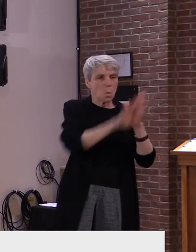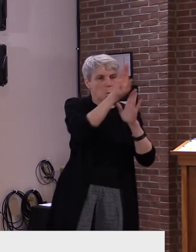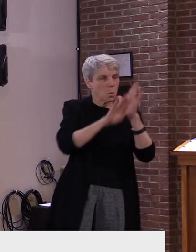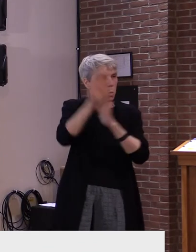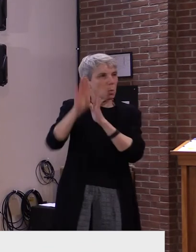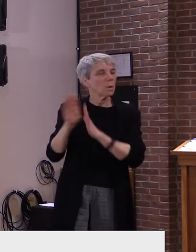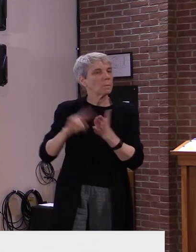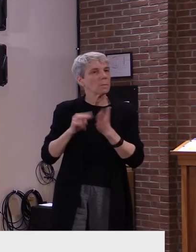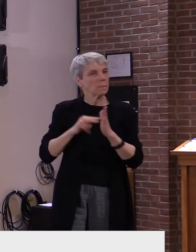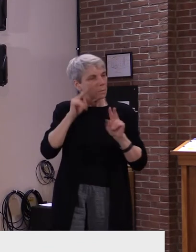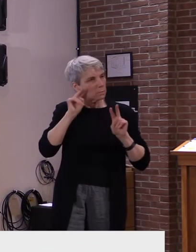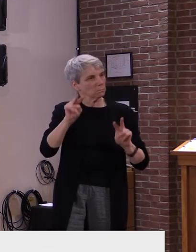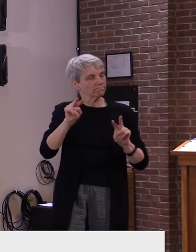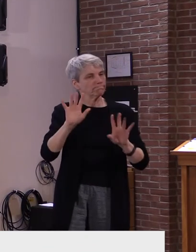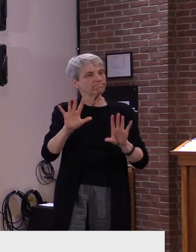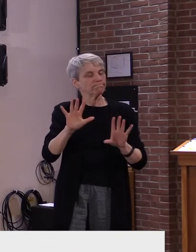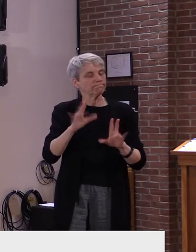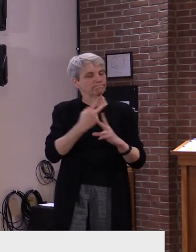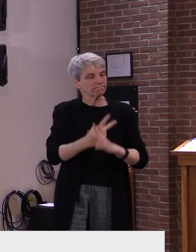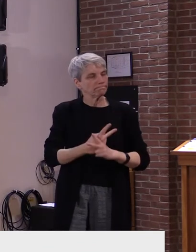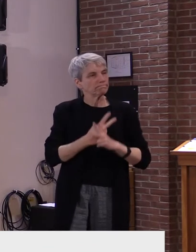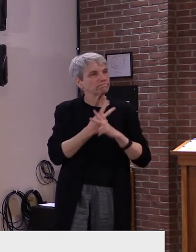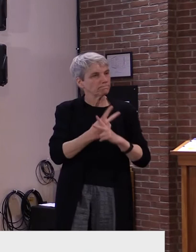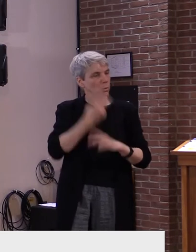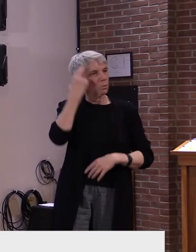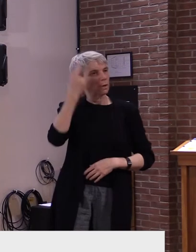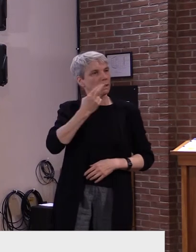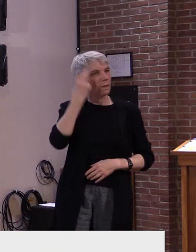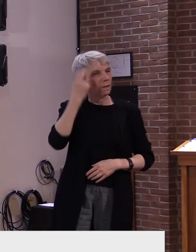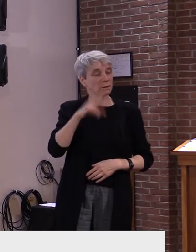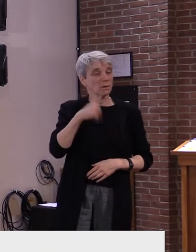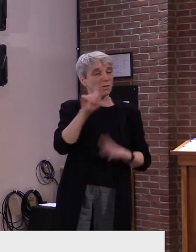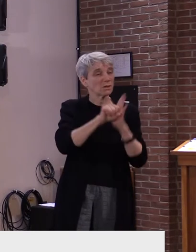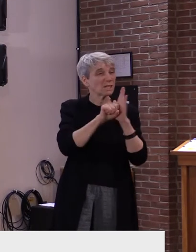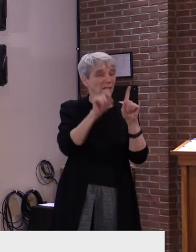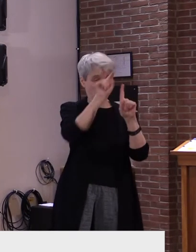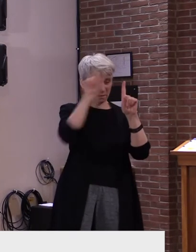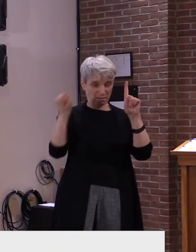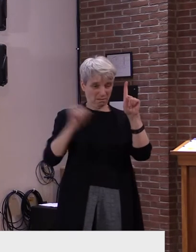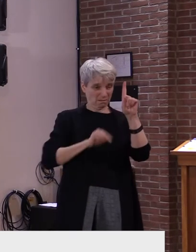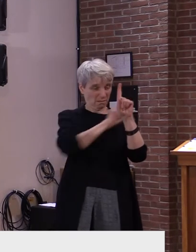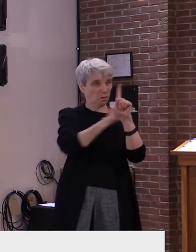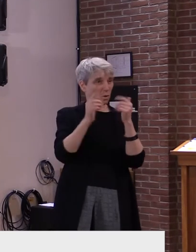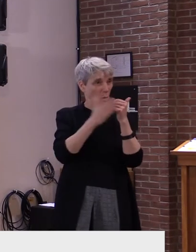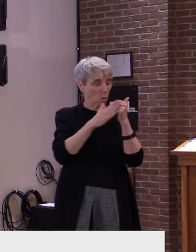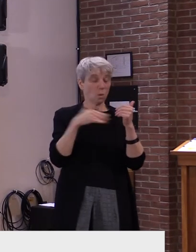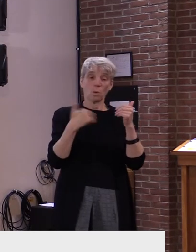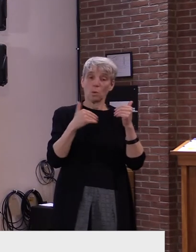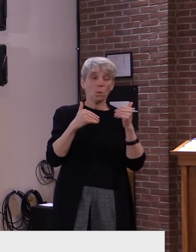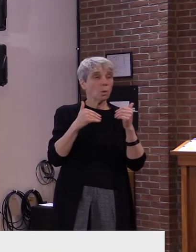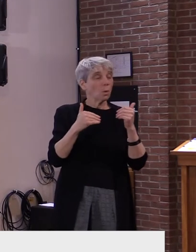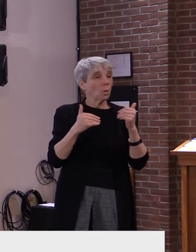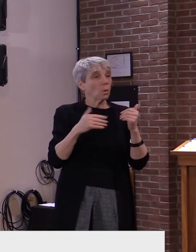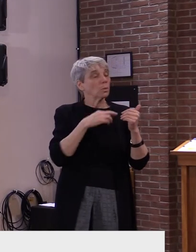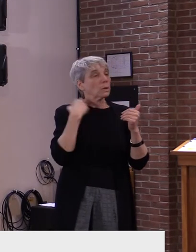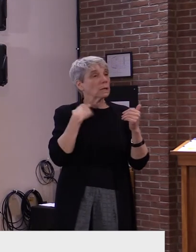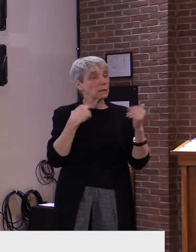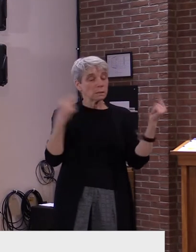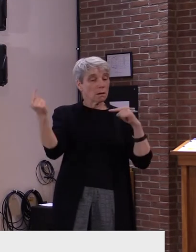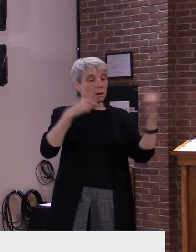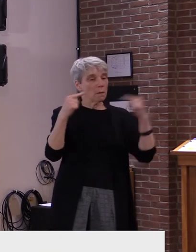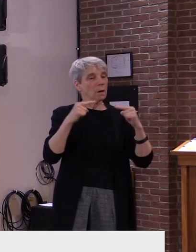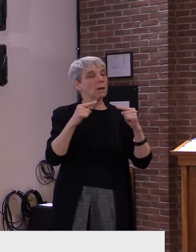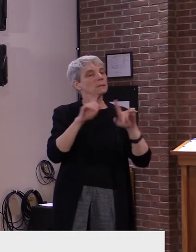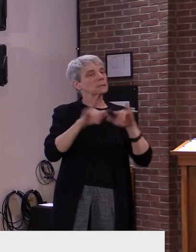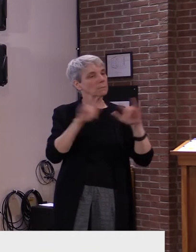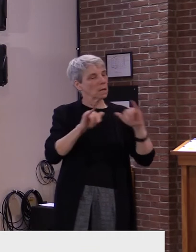caution of but also something for us to be mindful of that we still are in a better comparative positions than pretty much any other jurisdiction across the